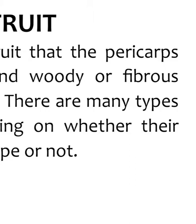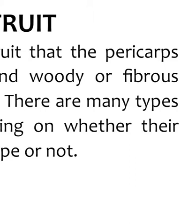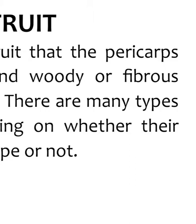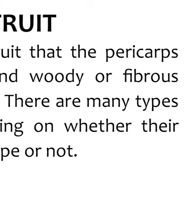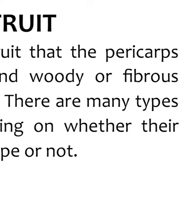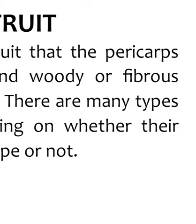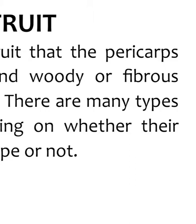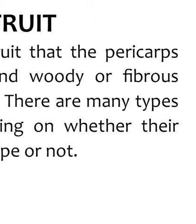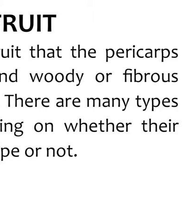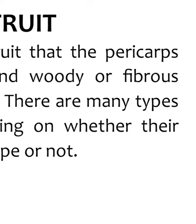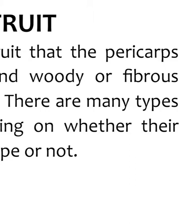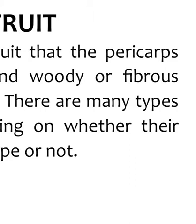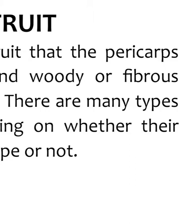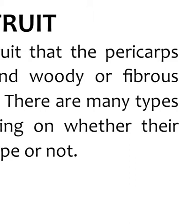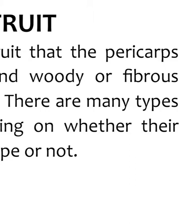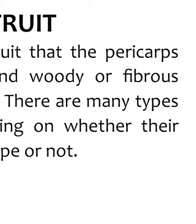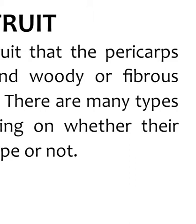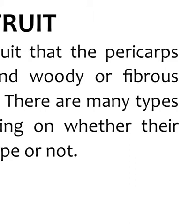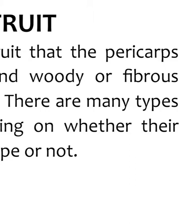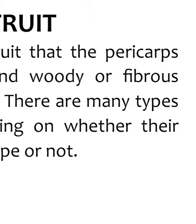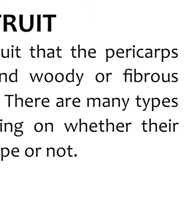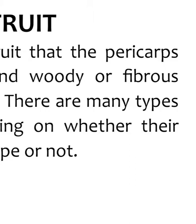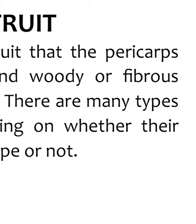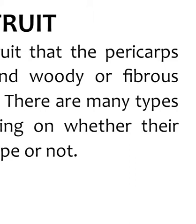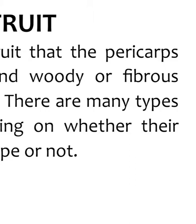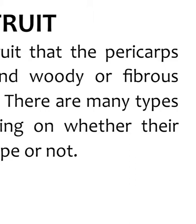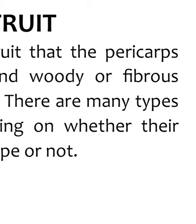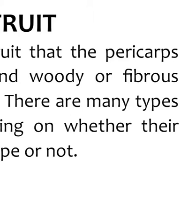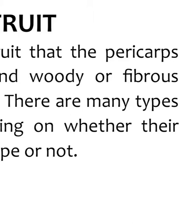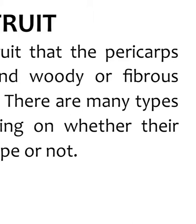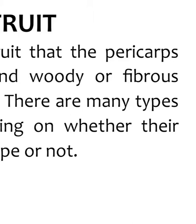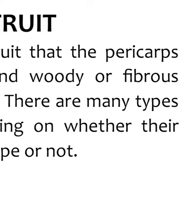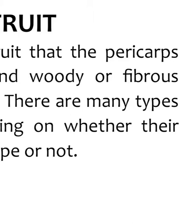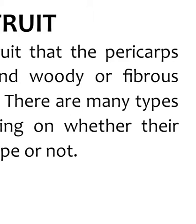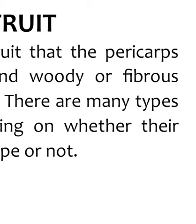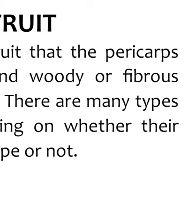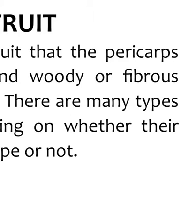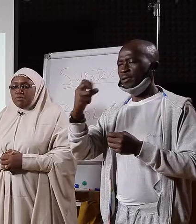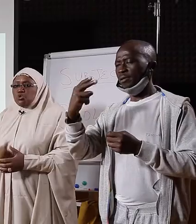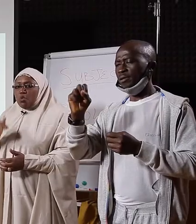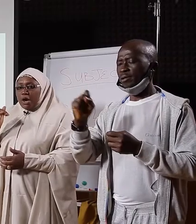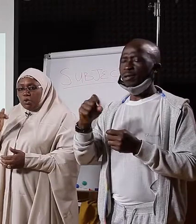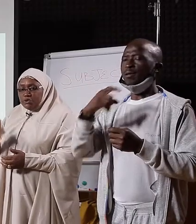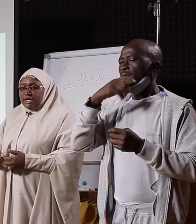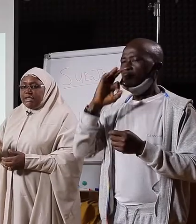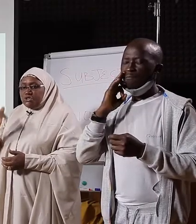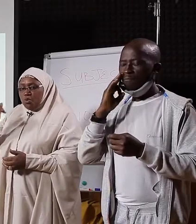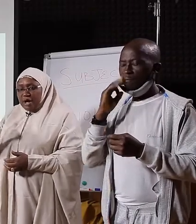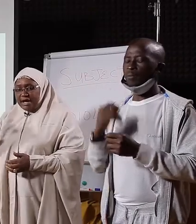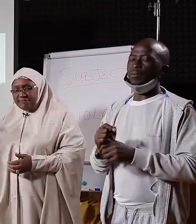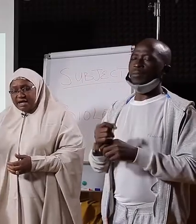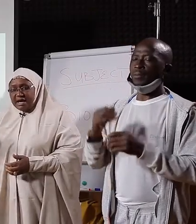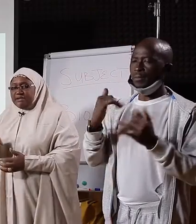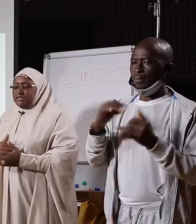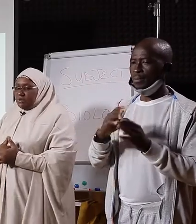have dry dehiscent fruit and we have dry indehiscent fruit. So we are going to take it